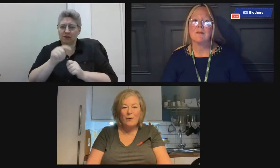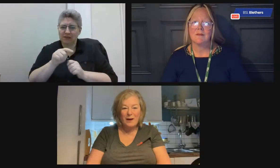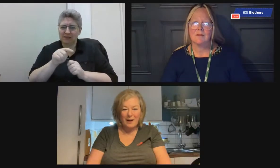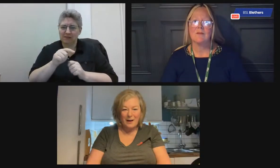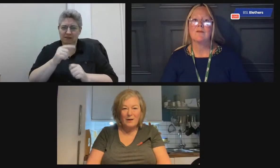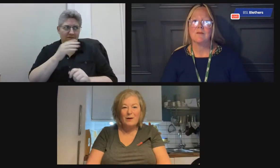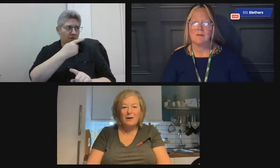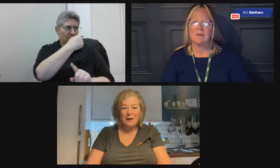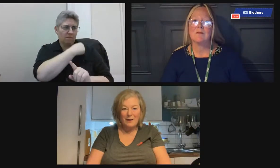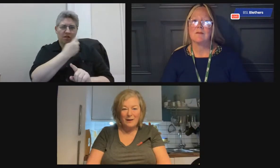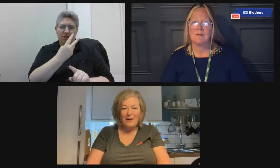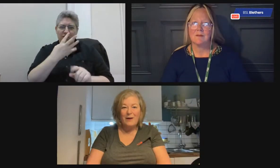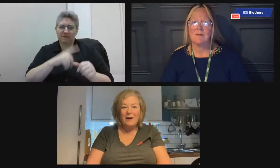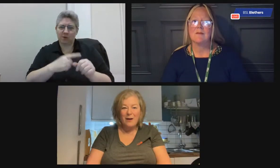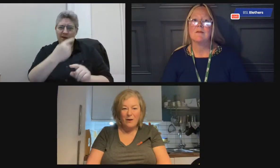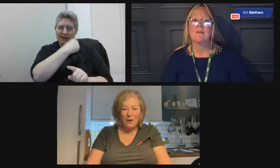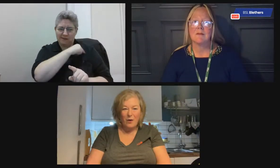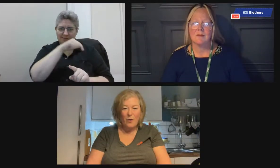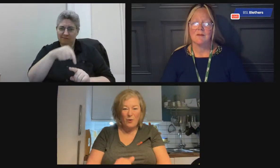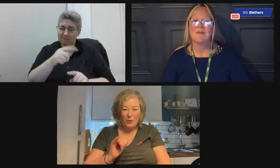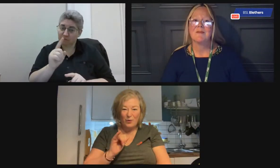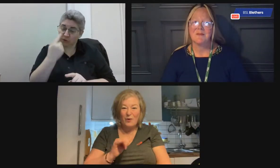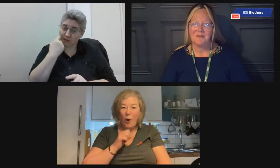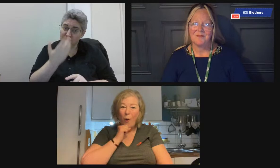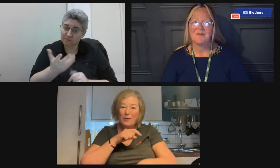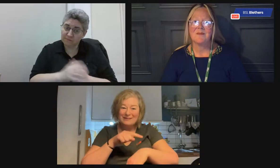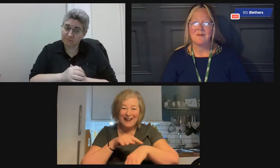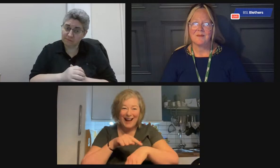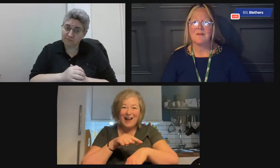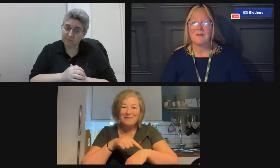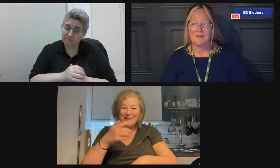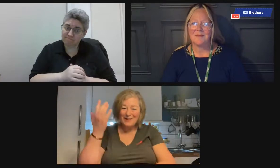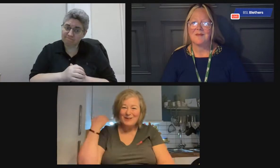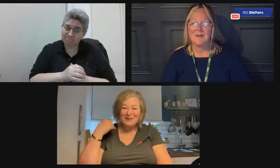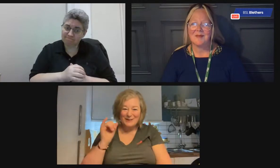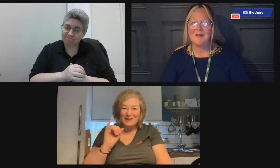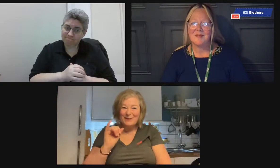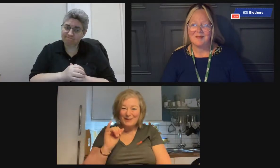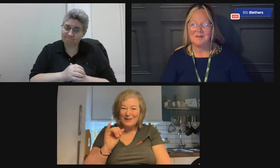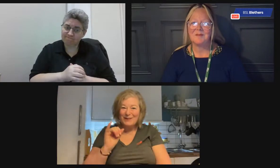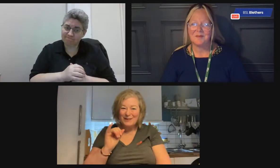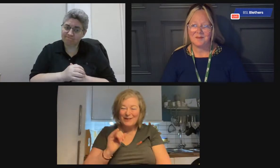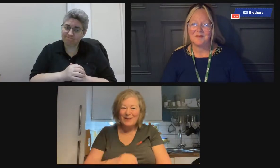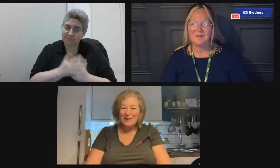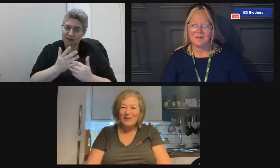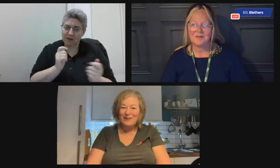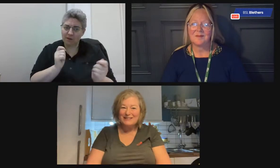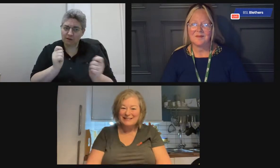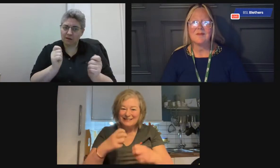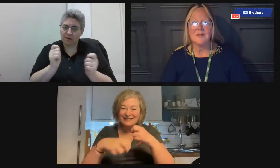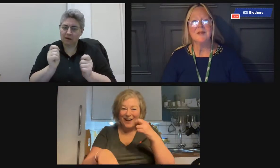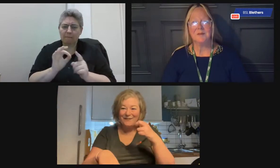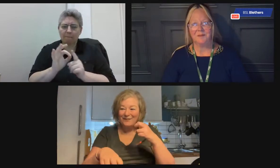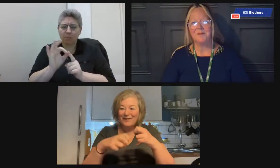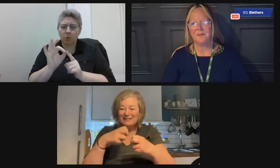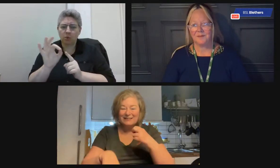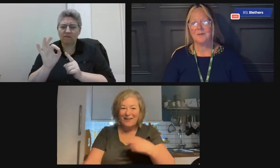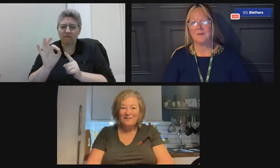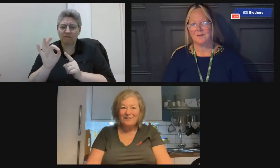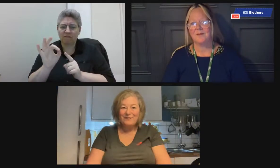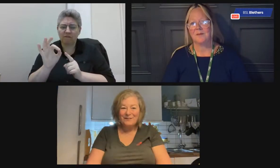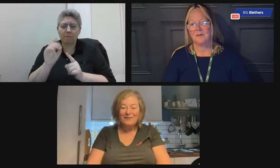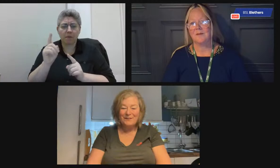So just another perspective on kind of changes that have taken place over 34 years, right? When you think about